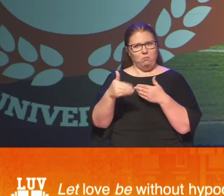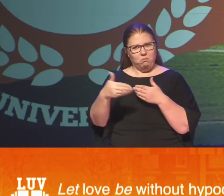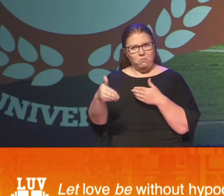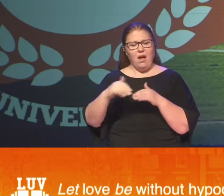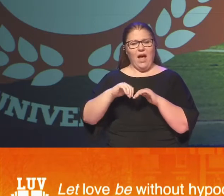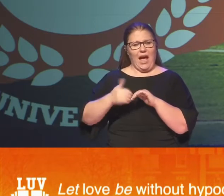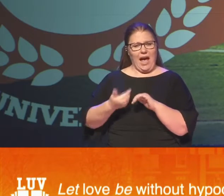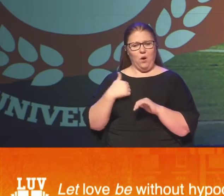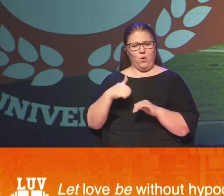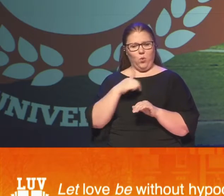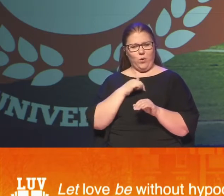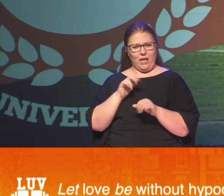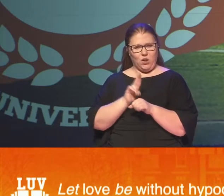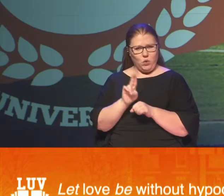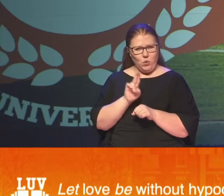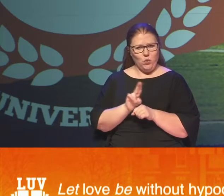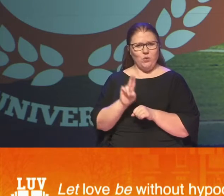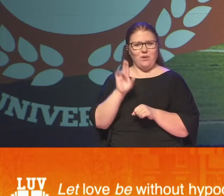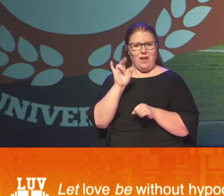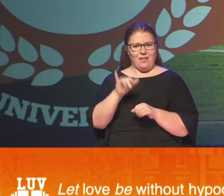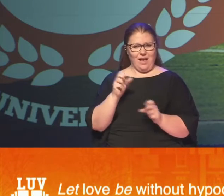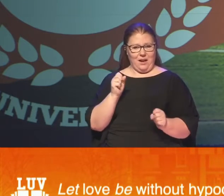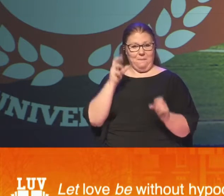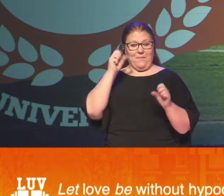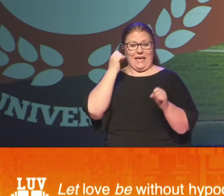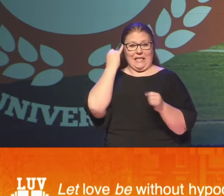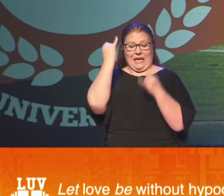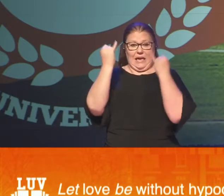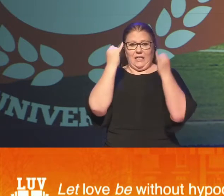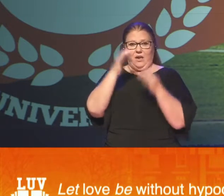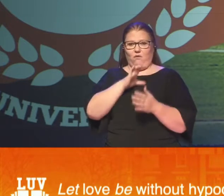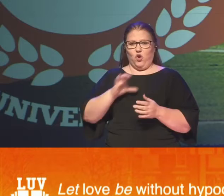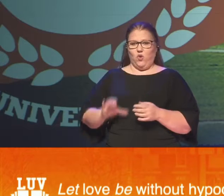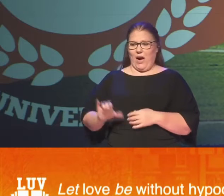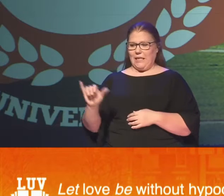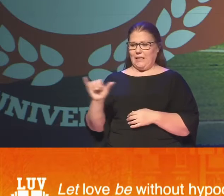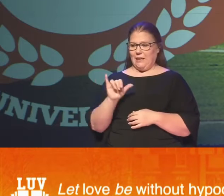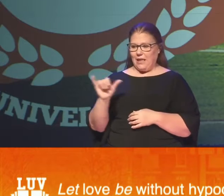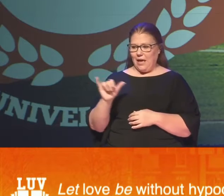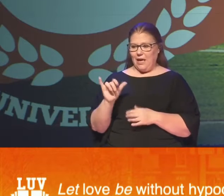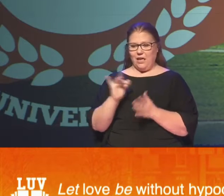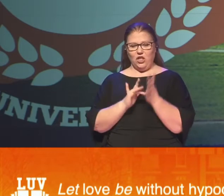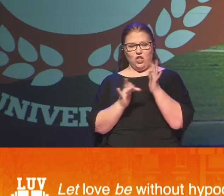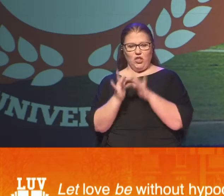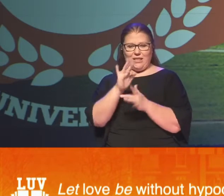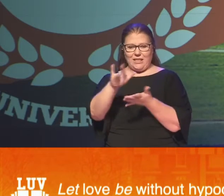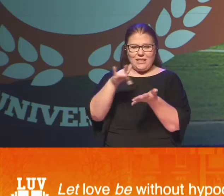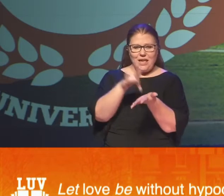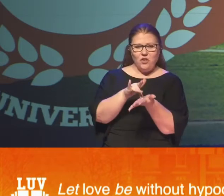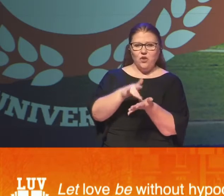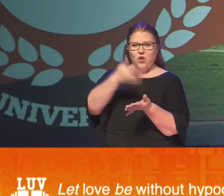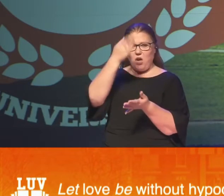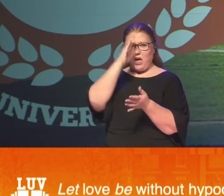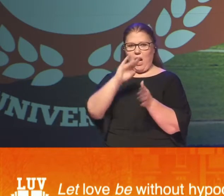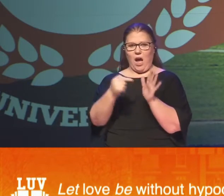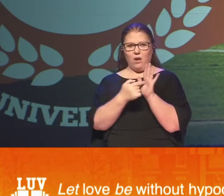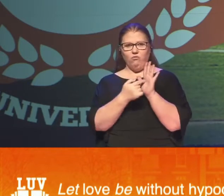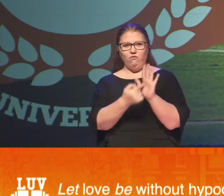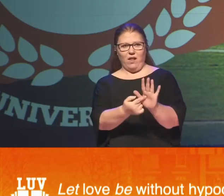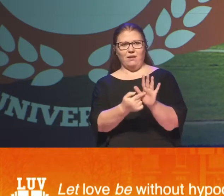do we implement this amazing idea of Christ-like, Jesus-centered, God-reflecting